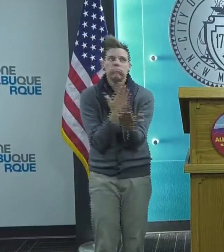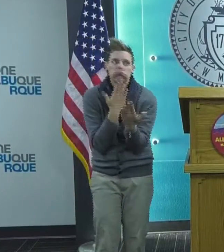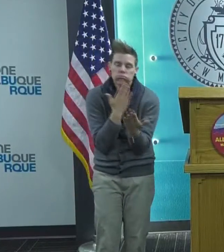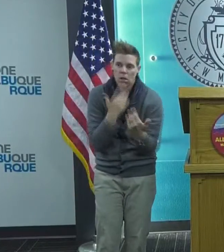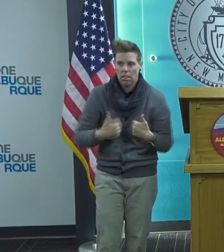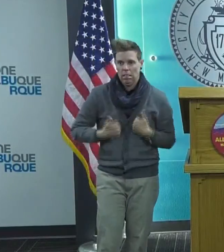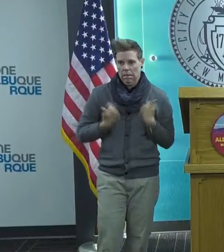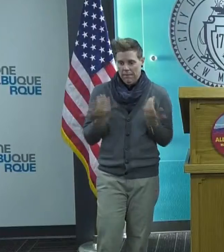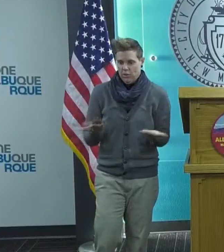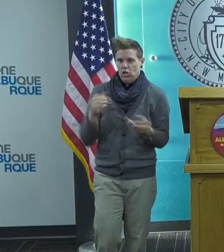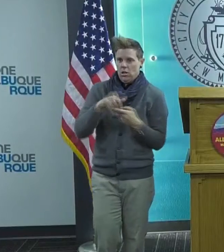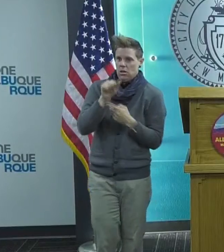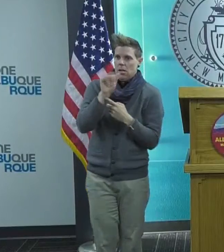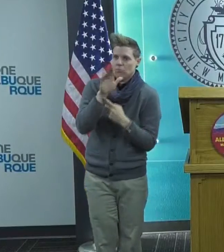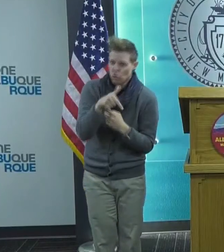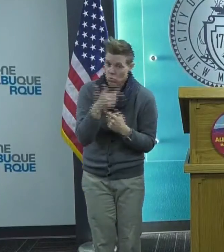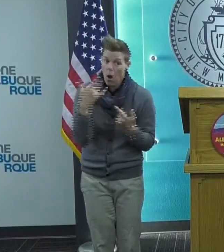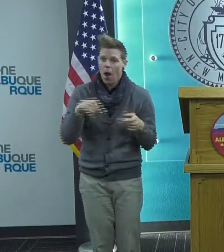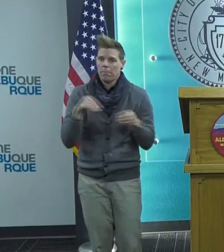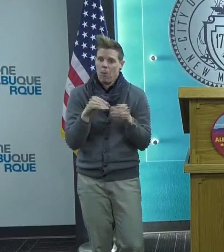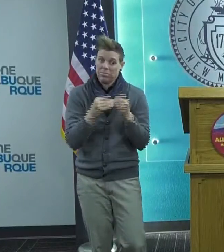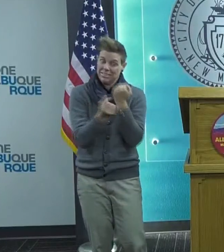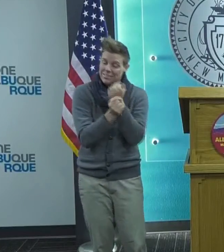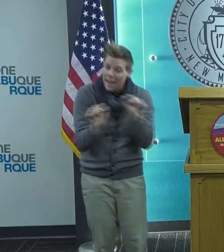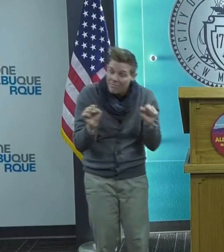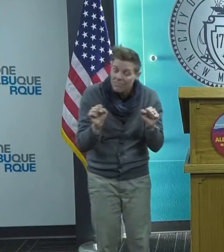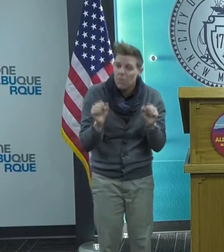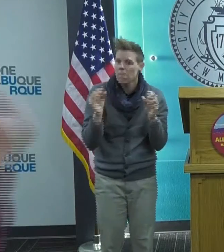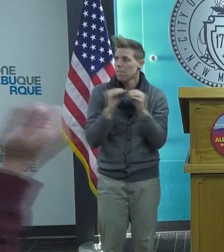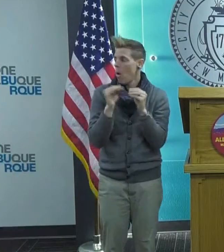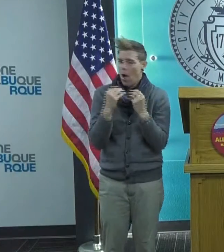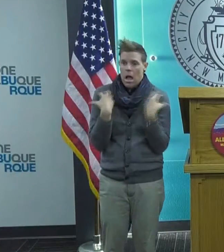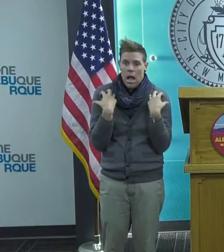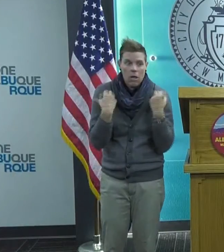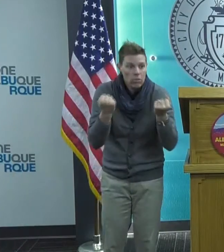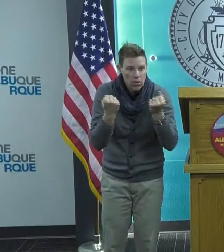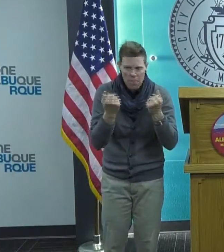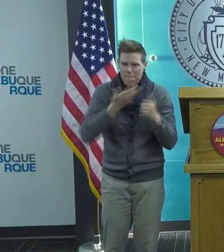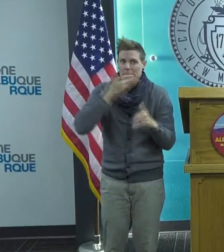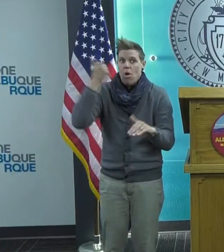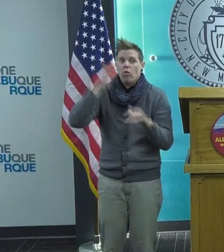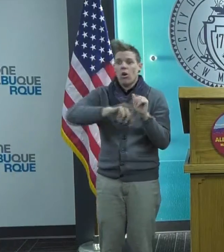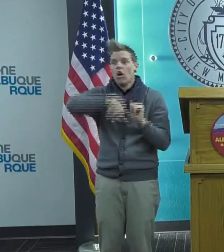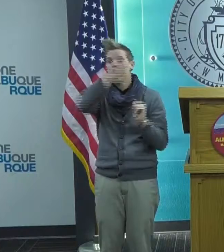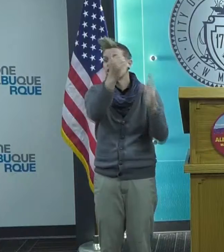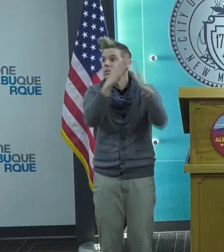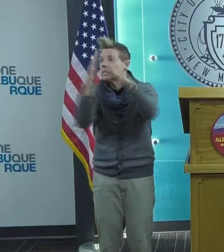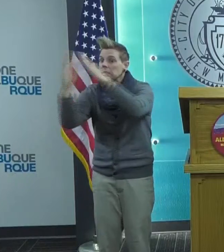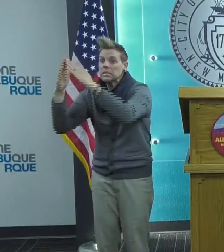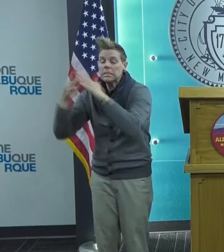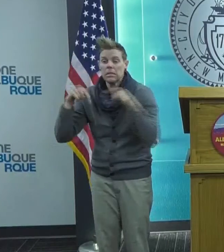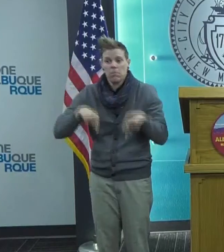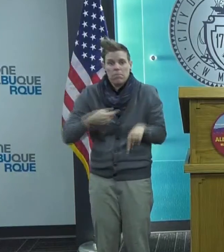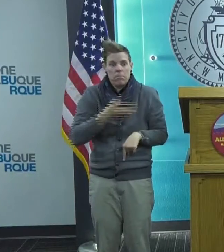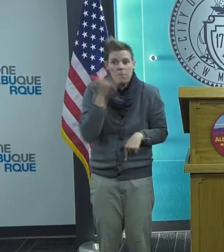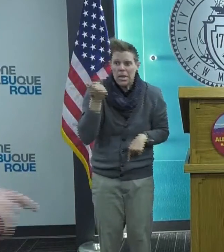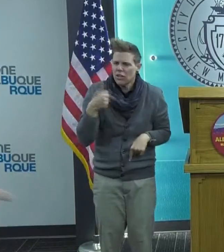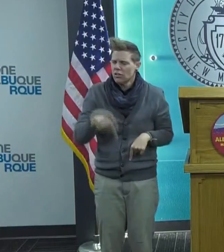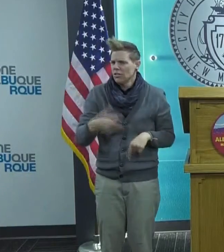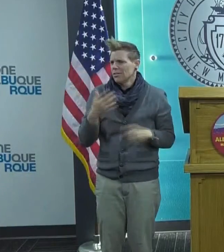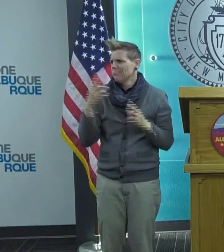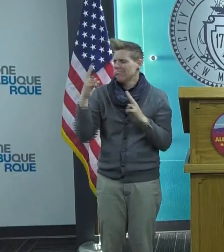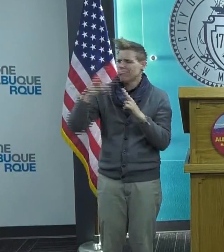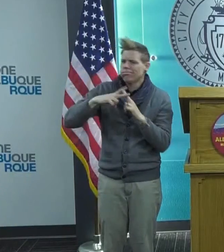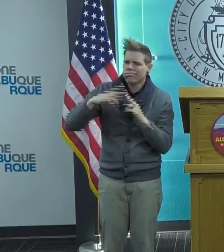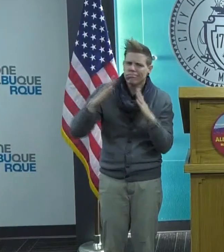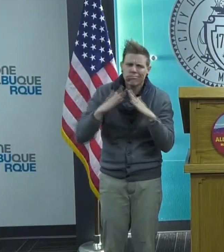to live than these other cities. And it's a credit to our state, it's a credit to our hospital system, and to all the folks who are involved